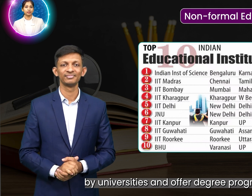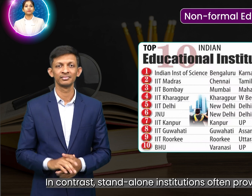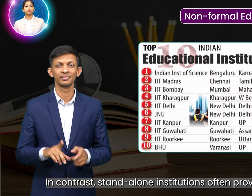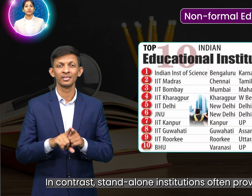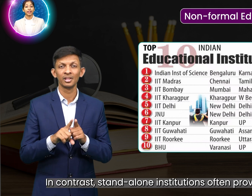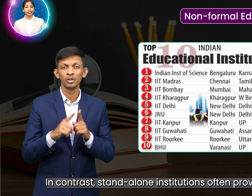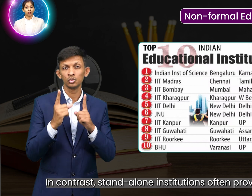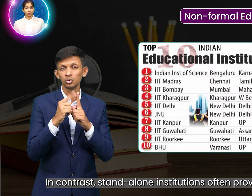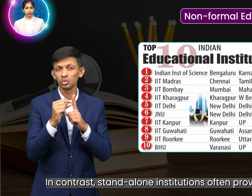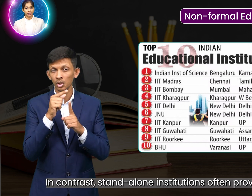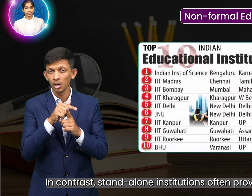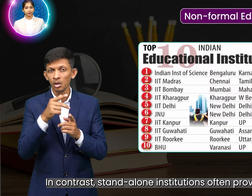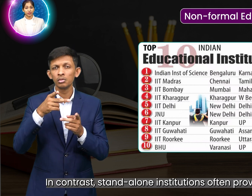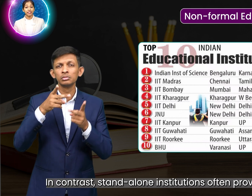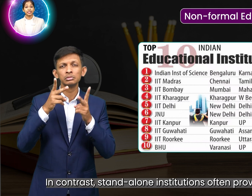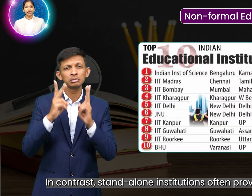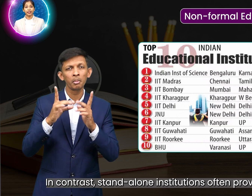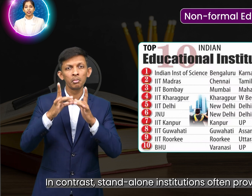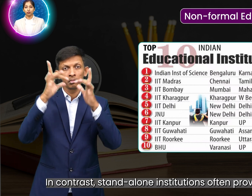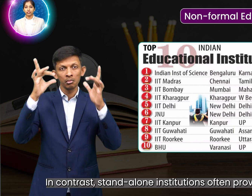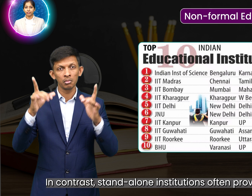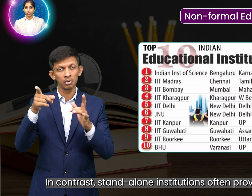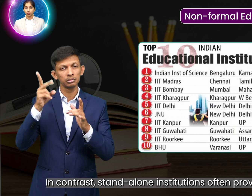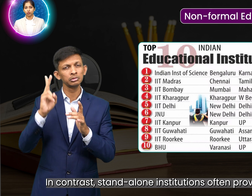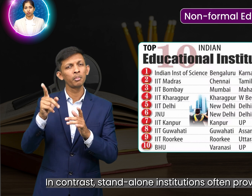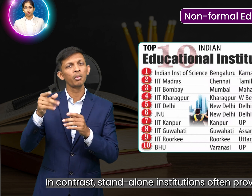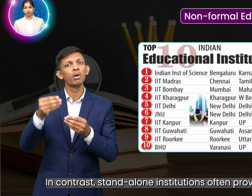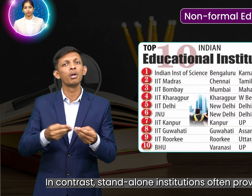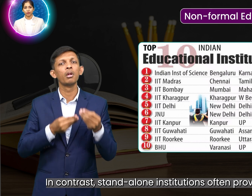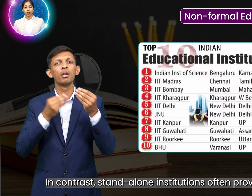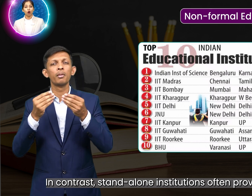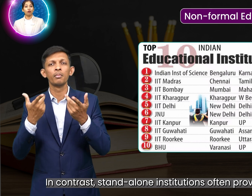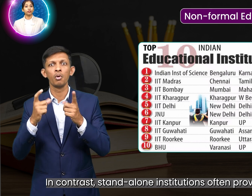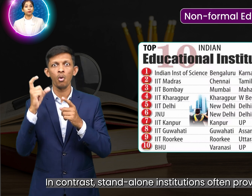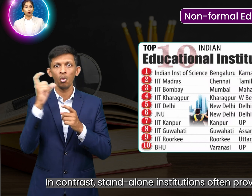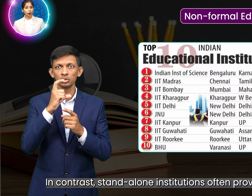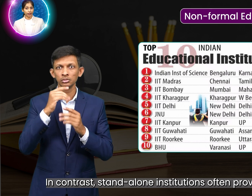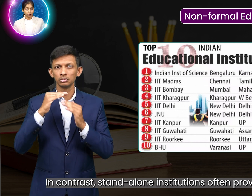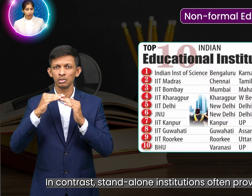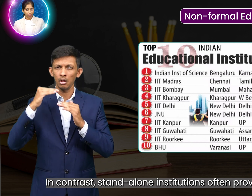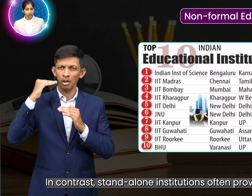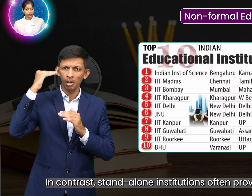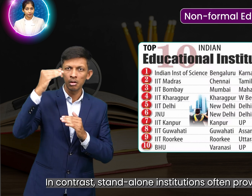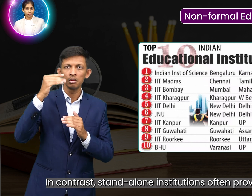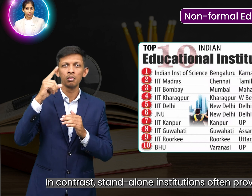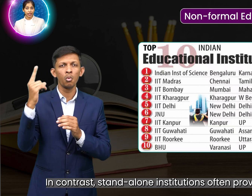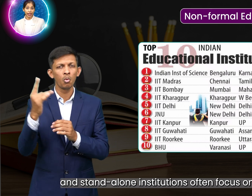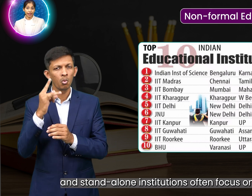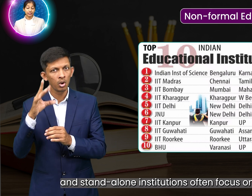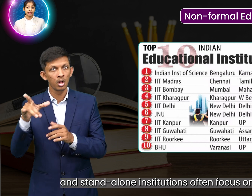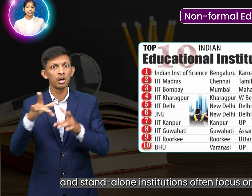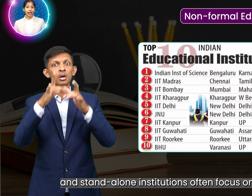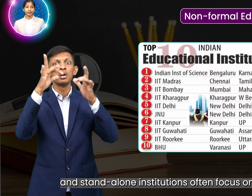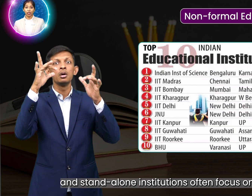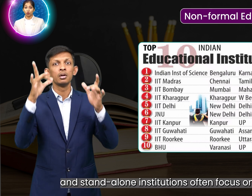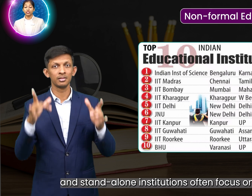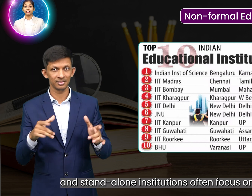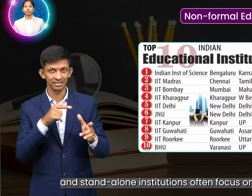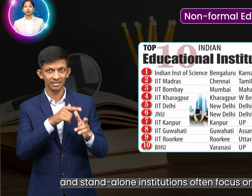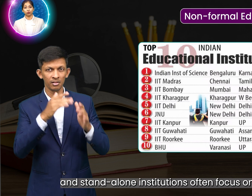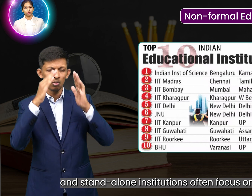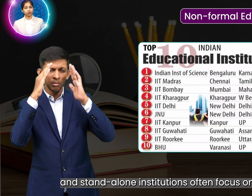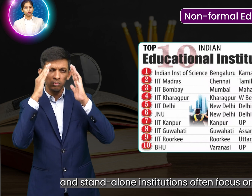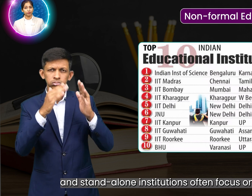programs. In contrast, stand-alone institutions often provide diplomas, and